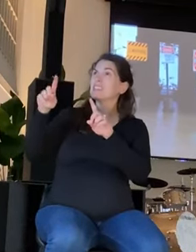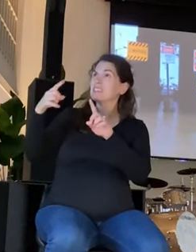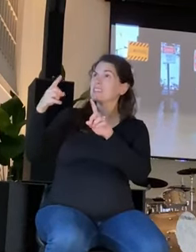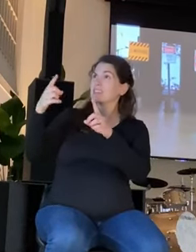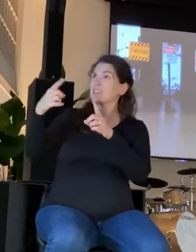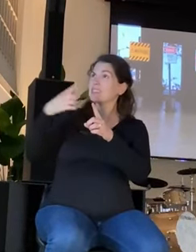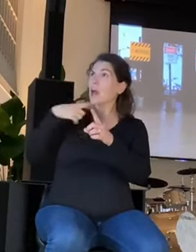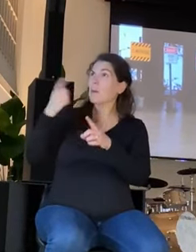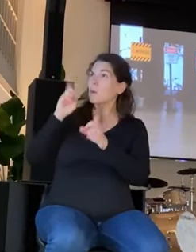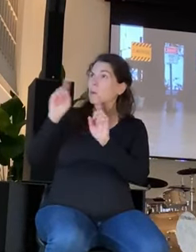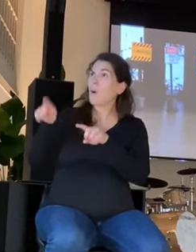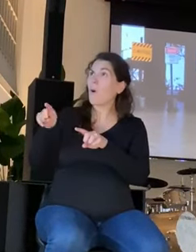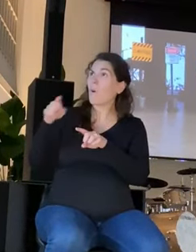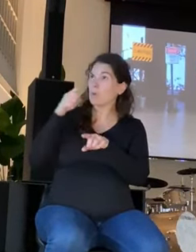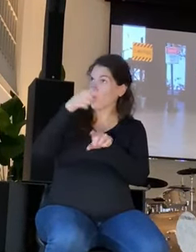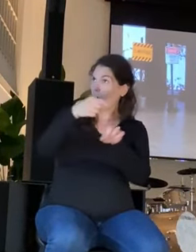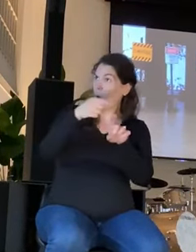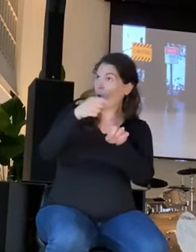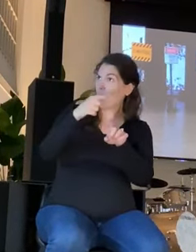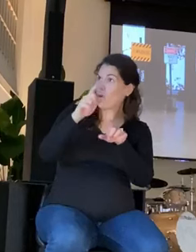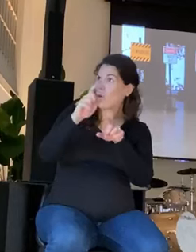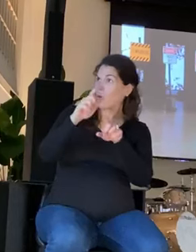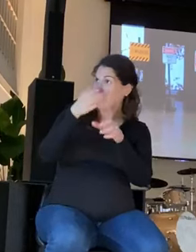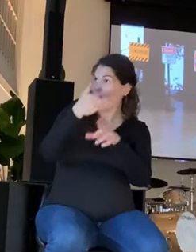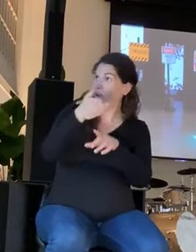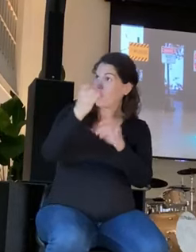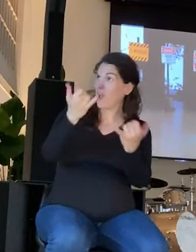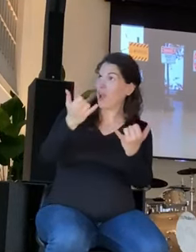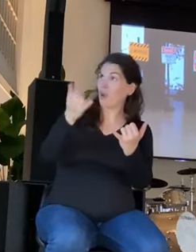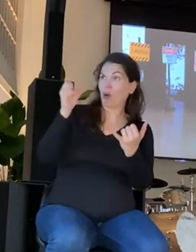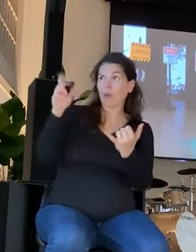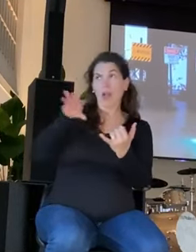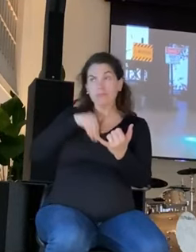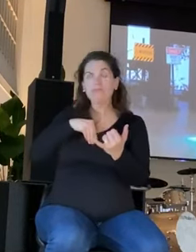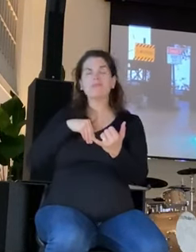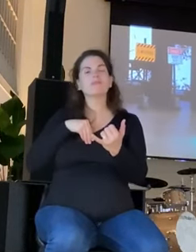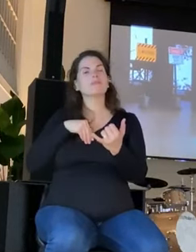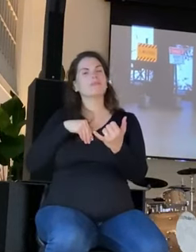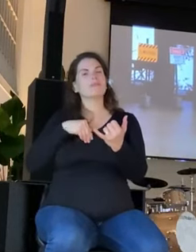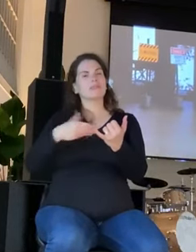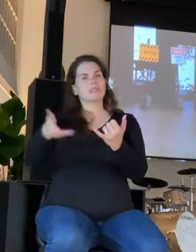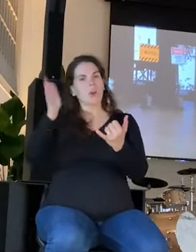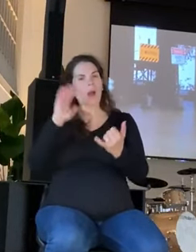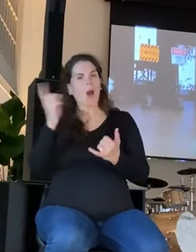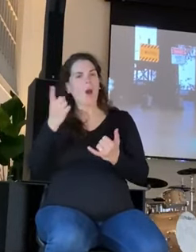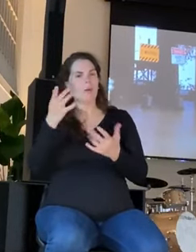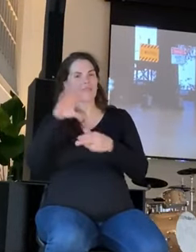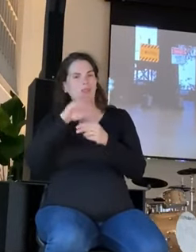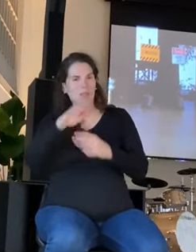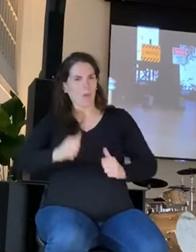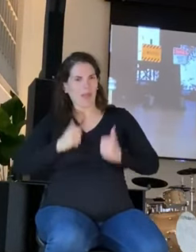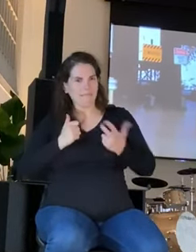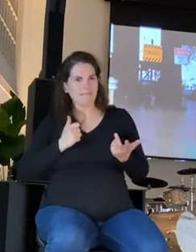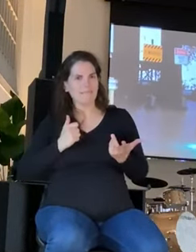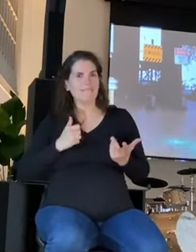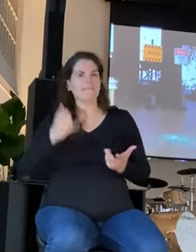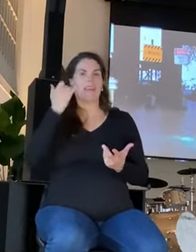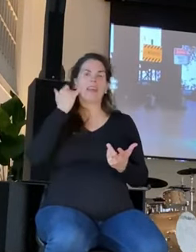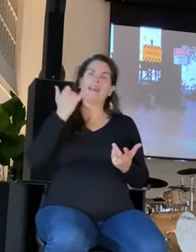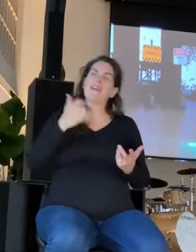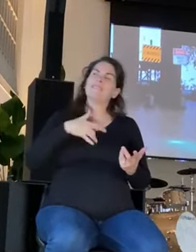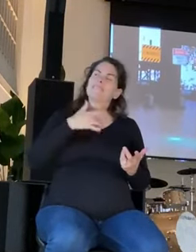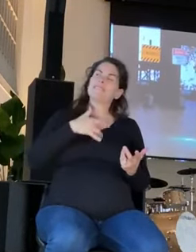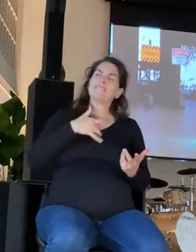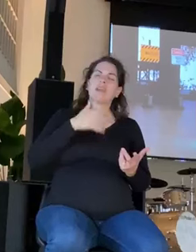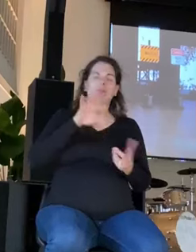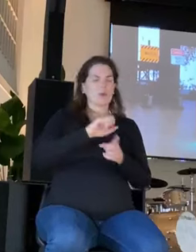here next. Okay, He keeps you from falling over some cliff because His wisdom is shining in your life. Life, no matter if it's dark